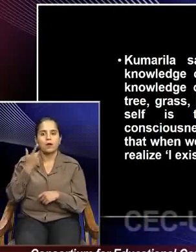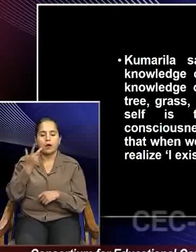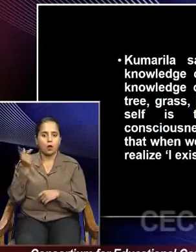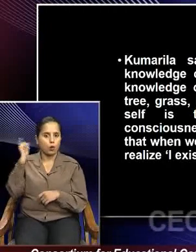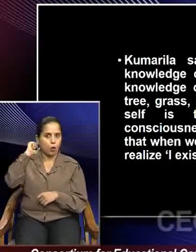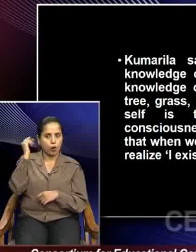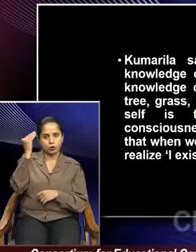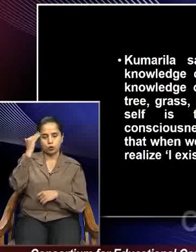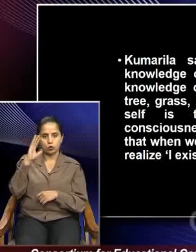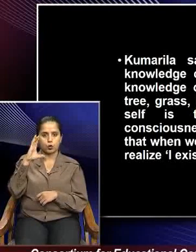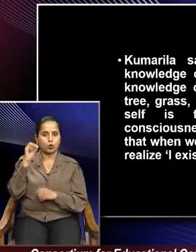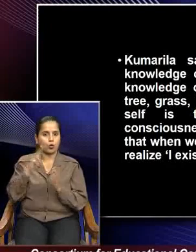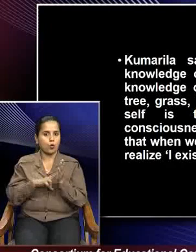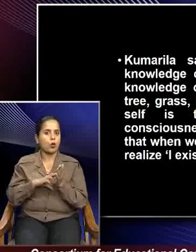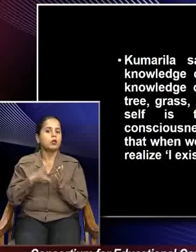self-consciousness.